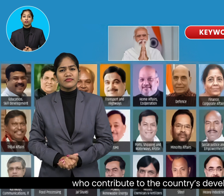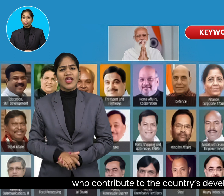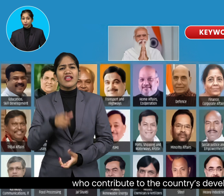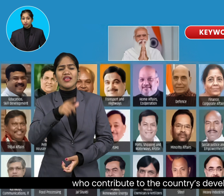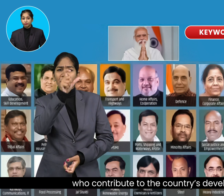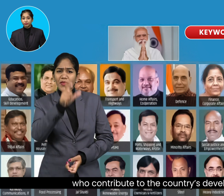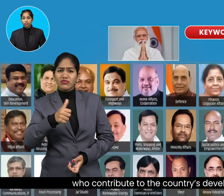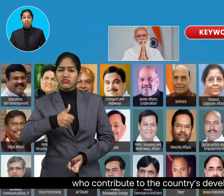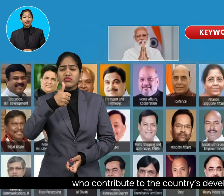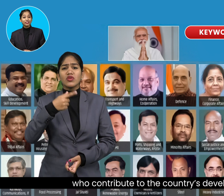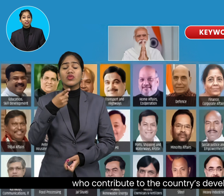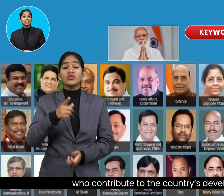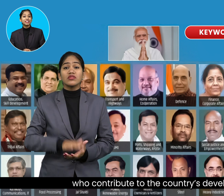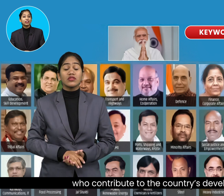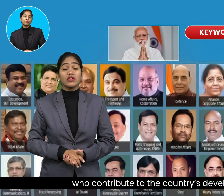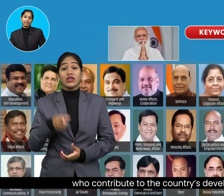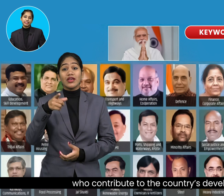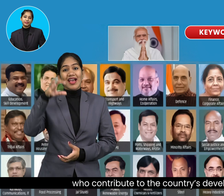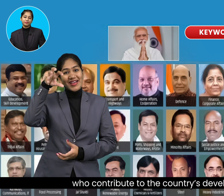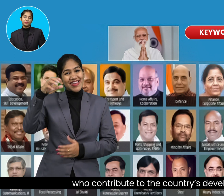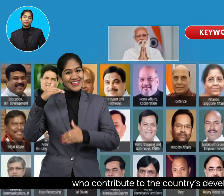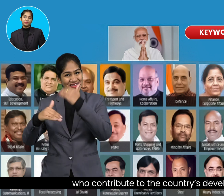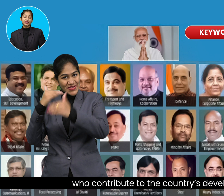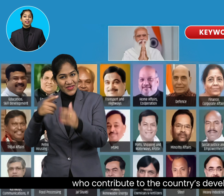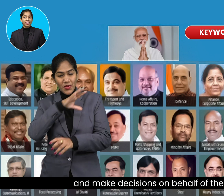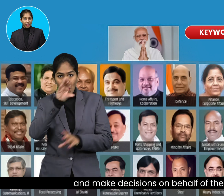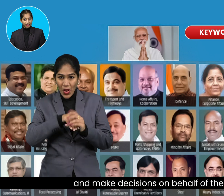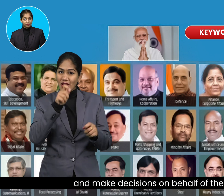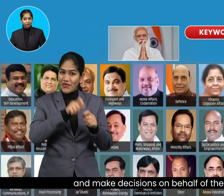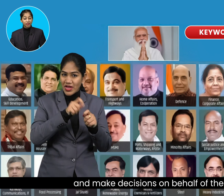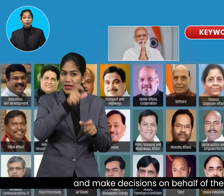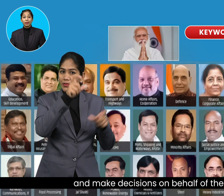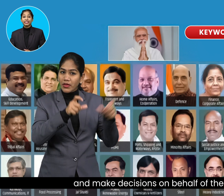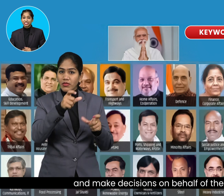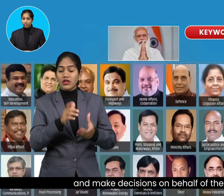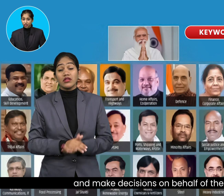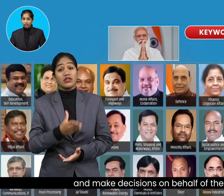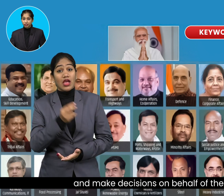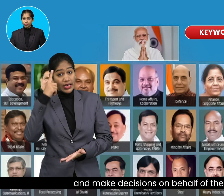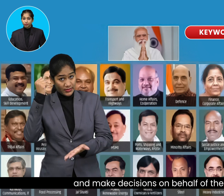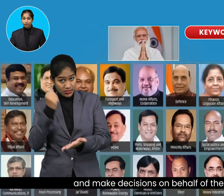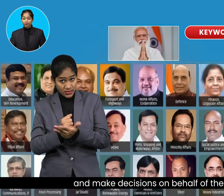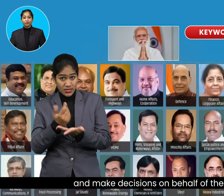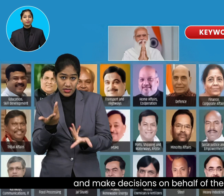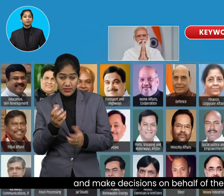who contribute to the country's development and make